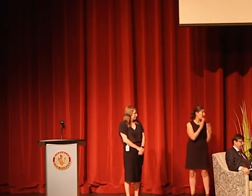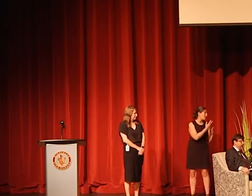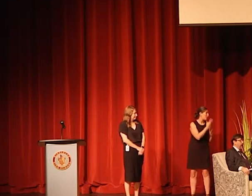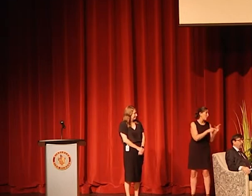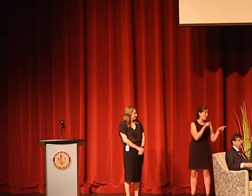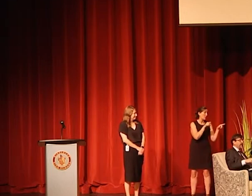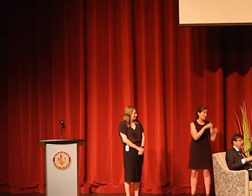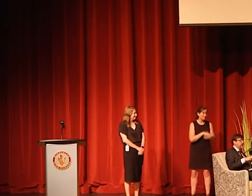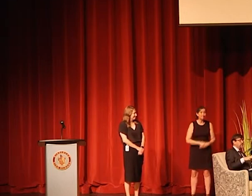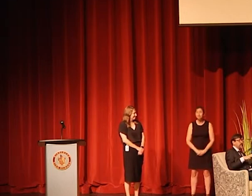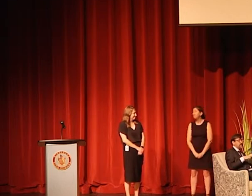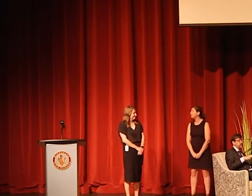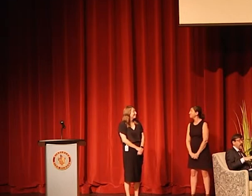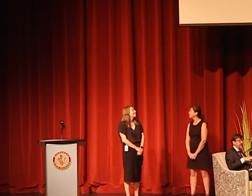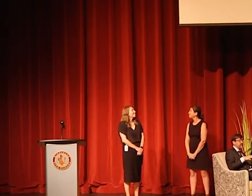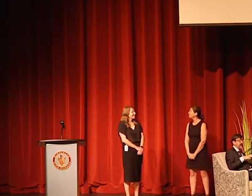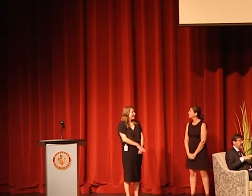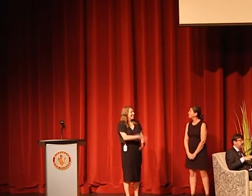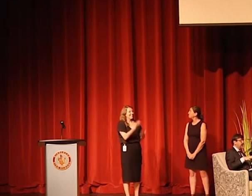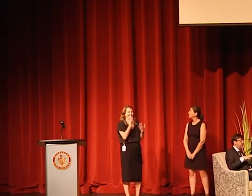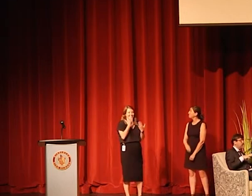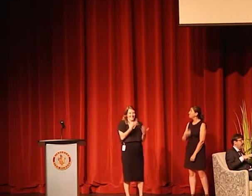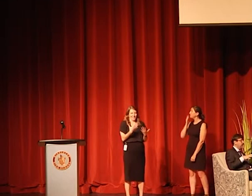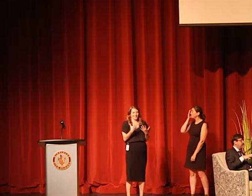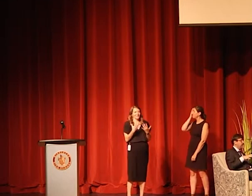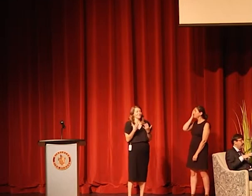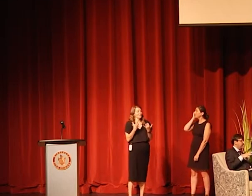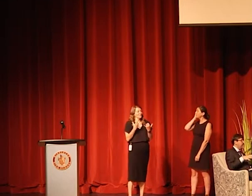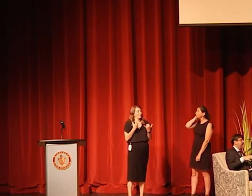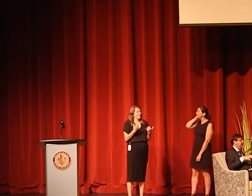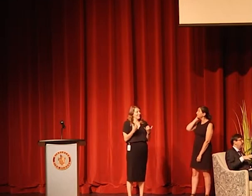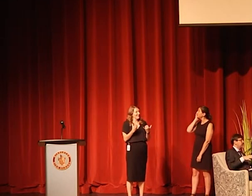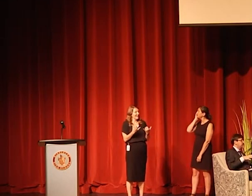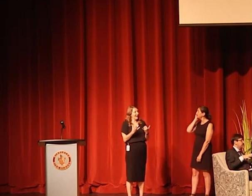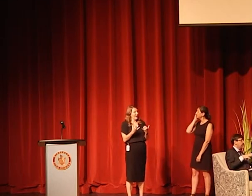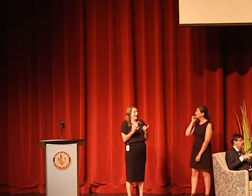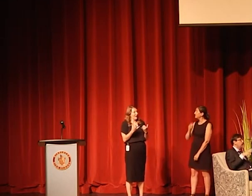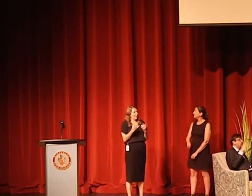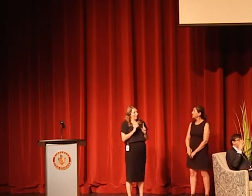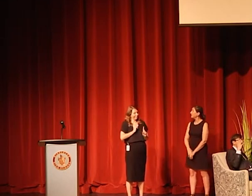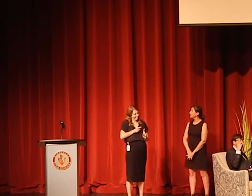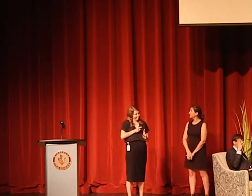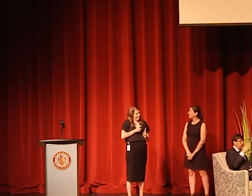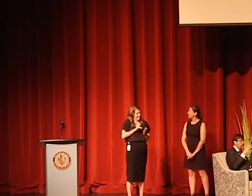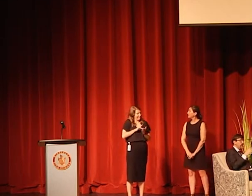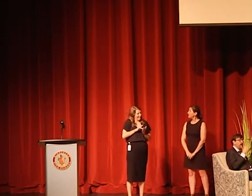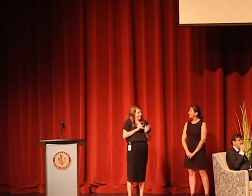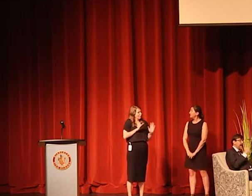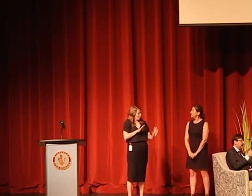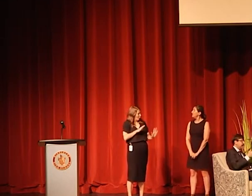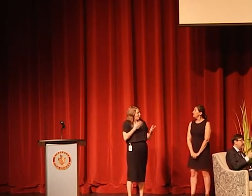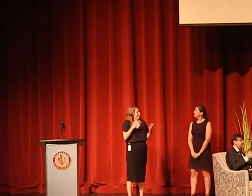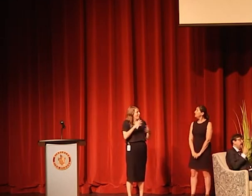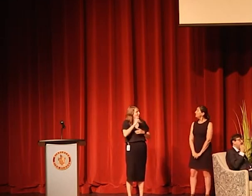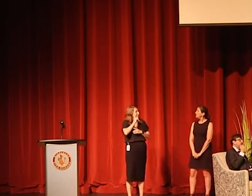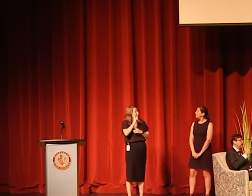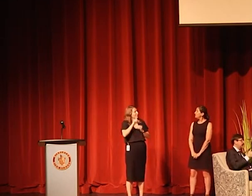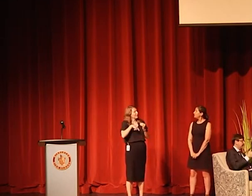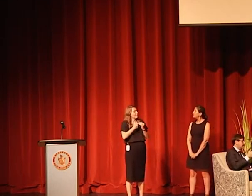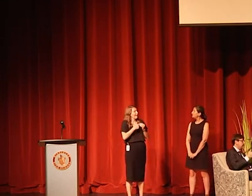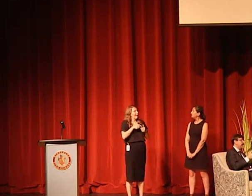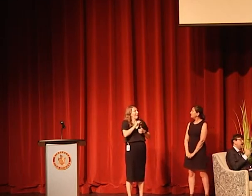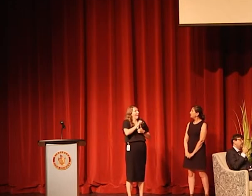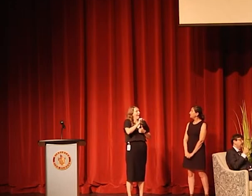you. All right, we're going to get a little bit to brass tacks now about the medications. So we've heard about